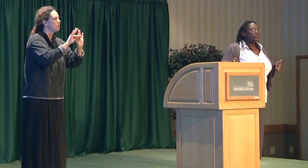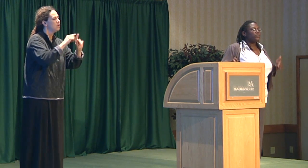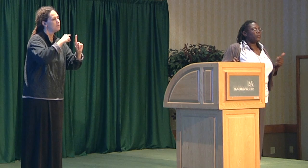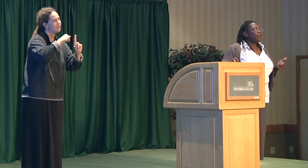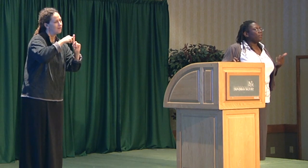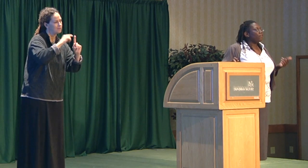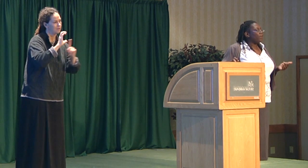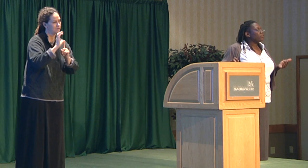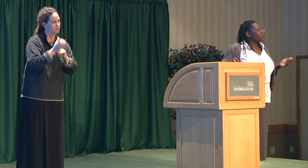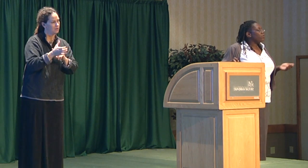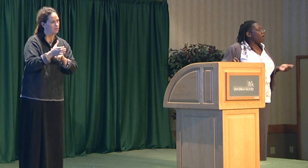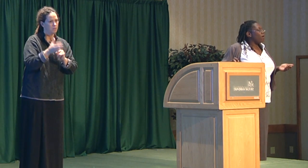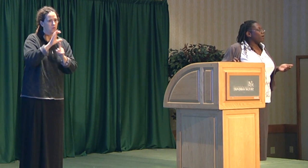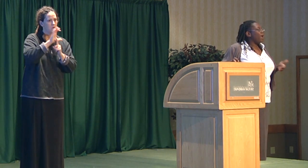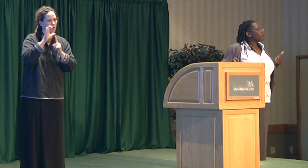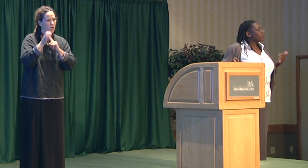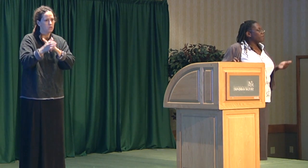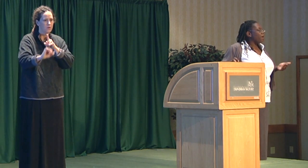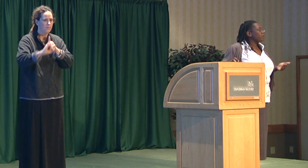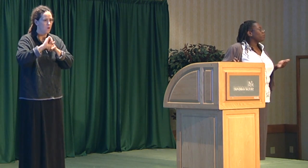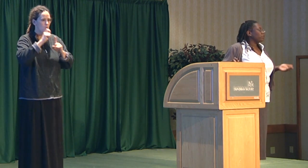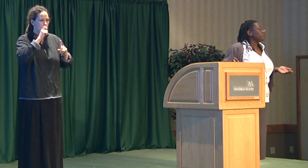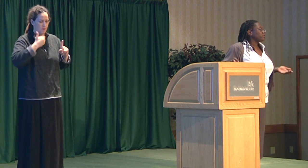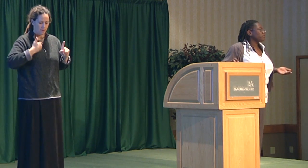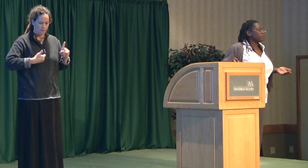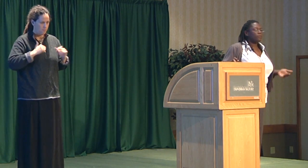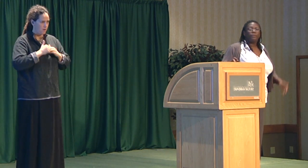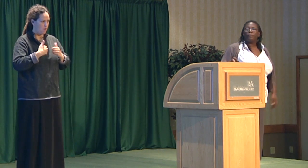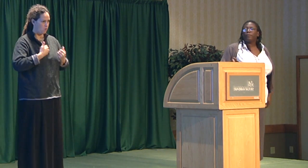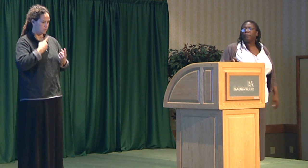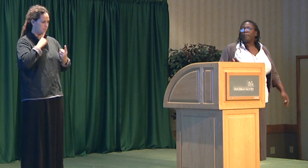your culture directly affects who you are, how you respond, and what you do.